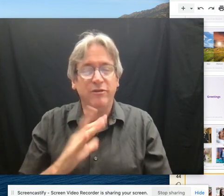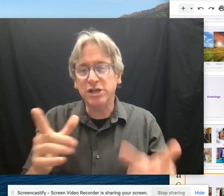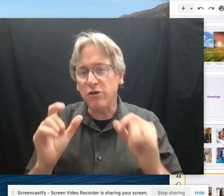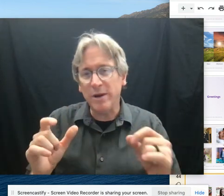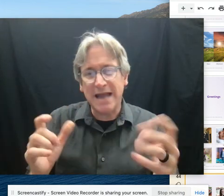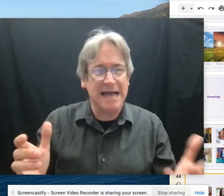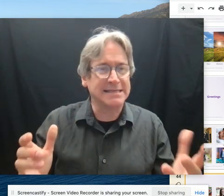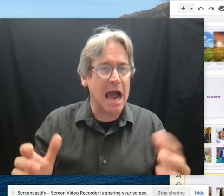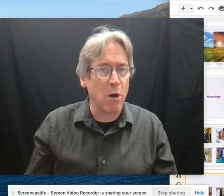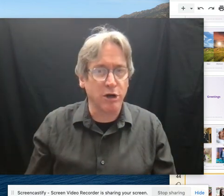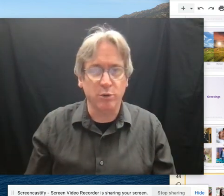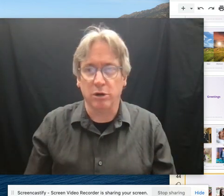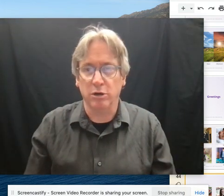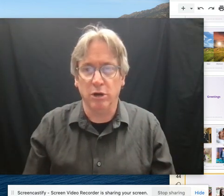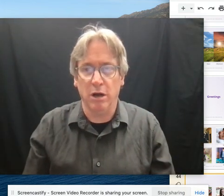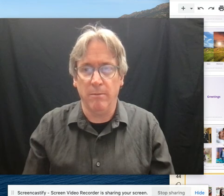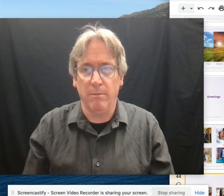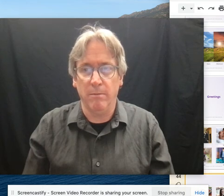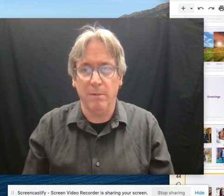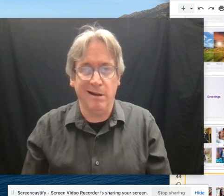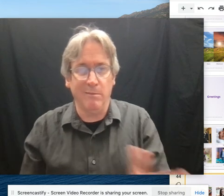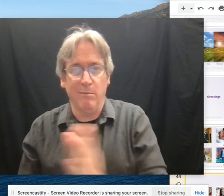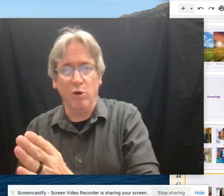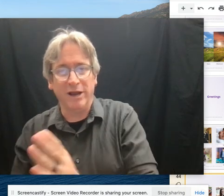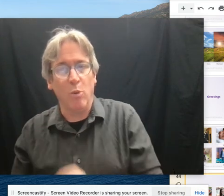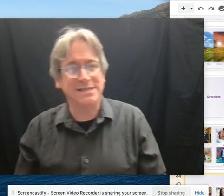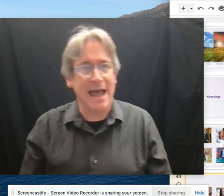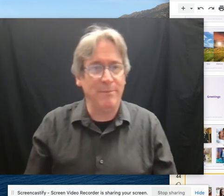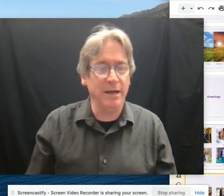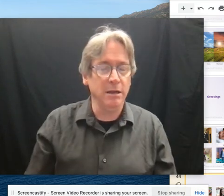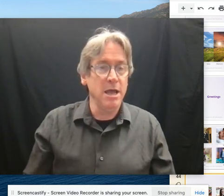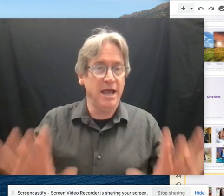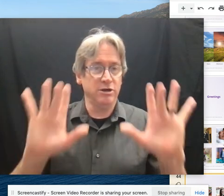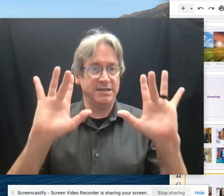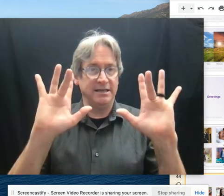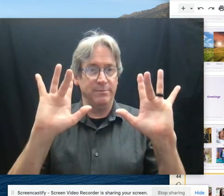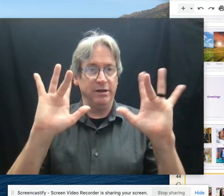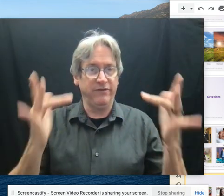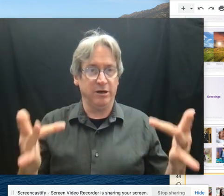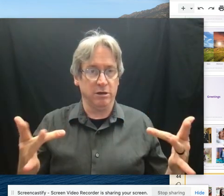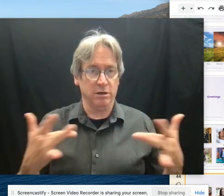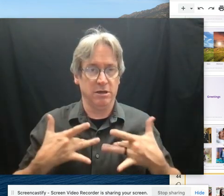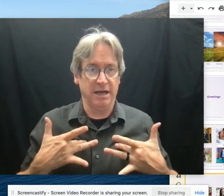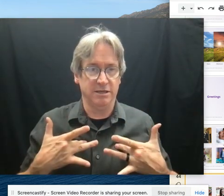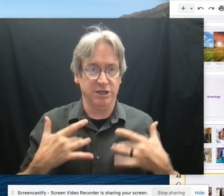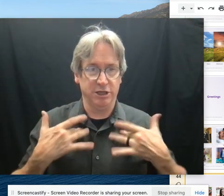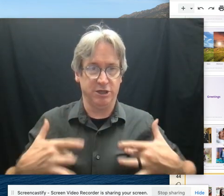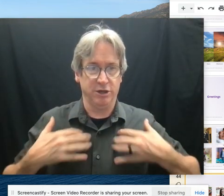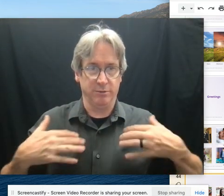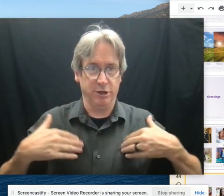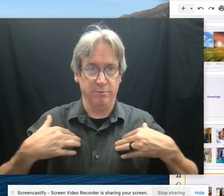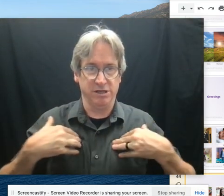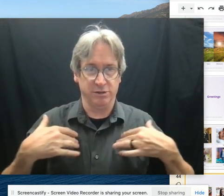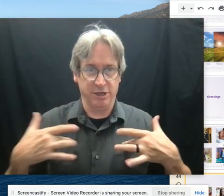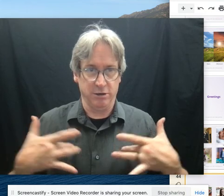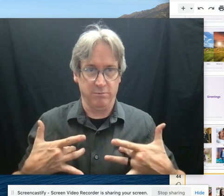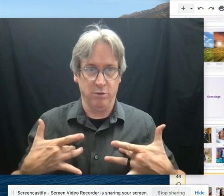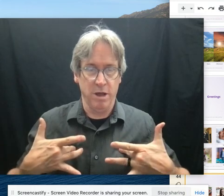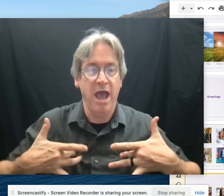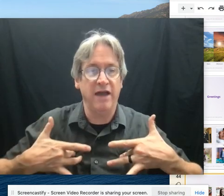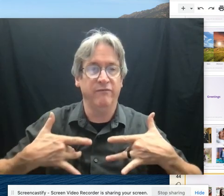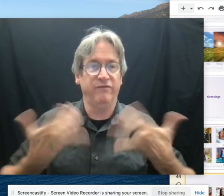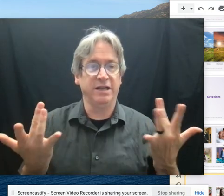Fine. There's another way to ask how are you, or more like what's happening. And you're to take the middle finger and touch it to your muscles